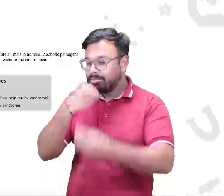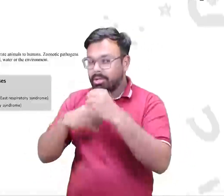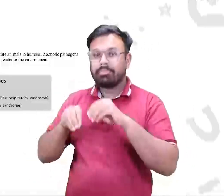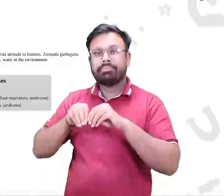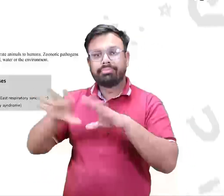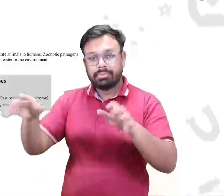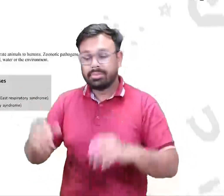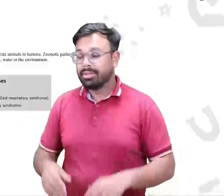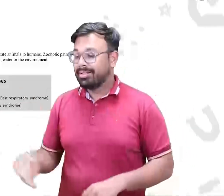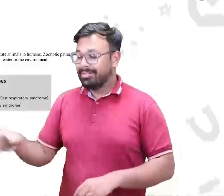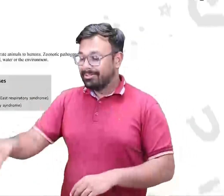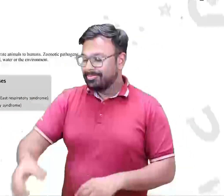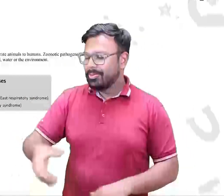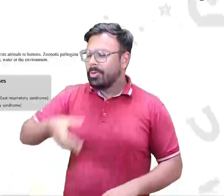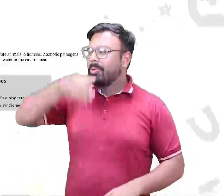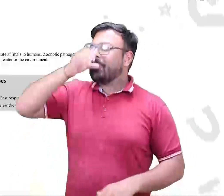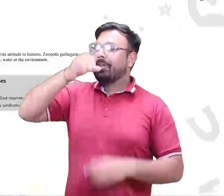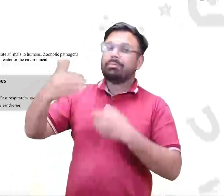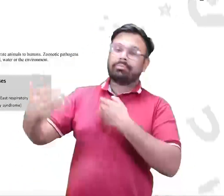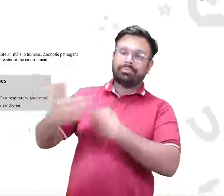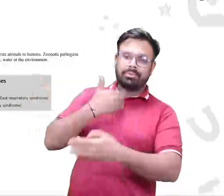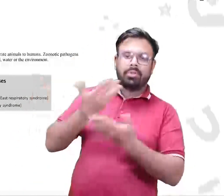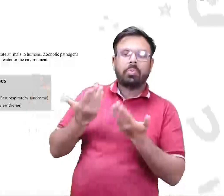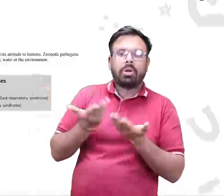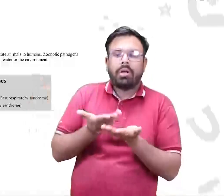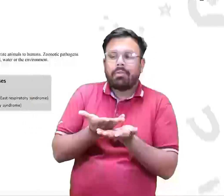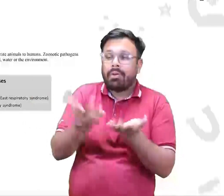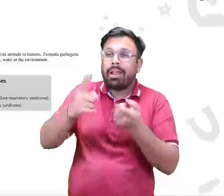Virus transmission includes